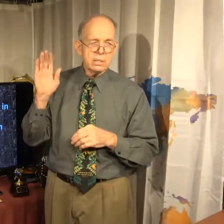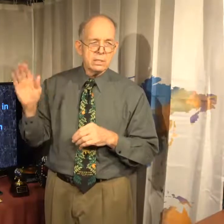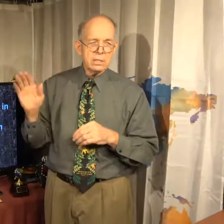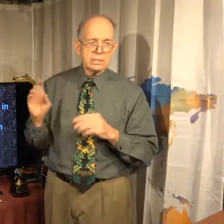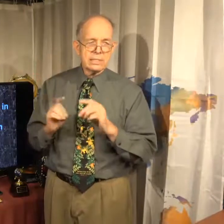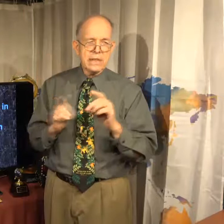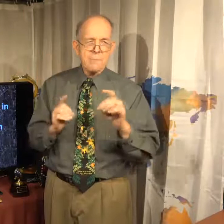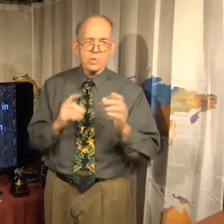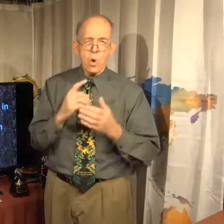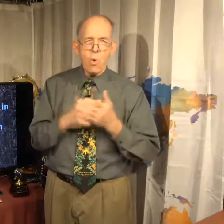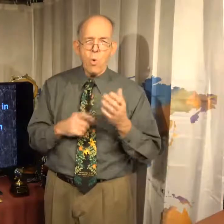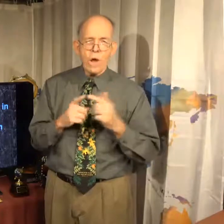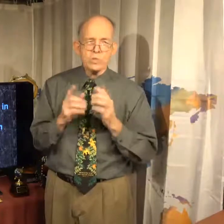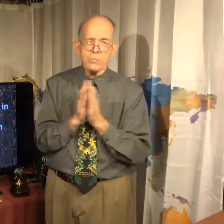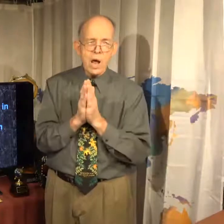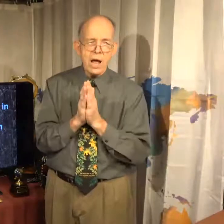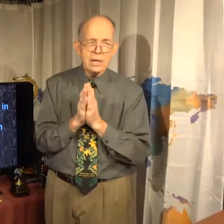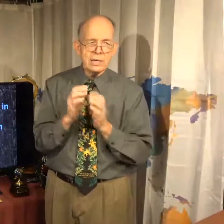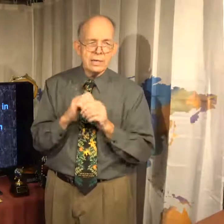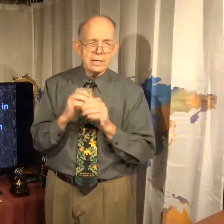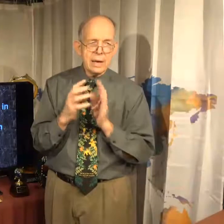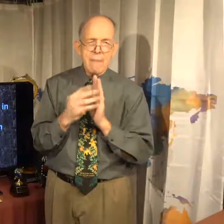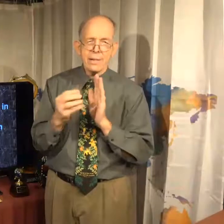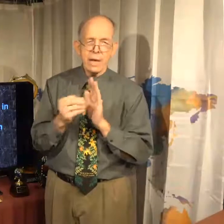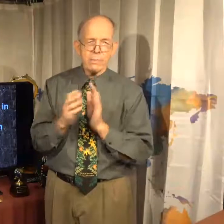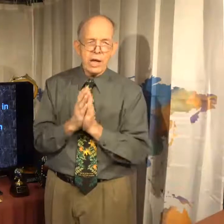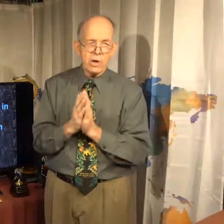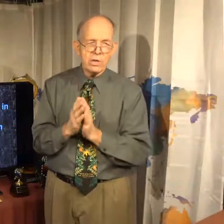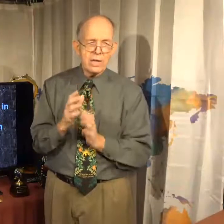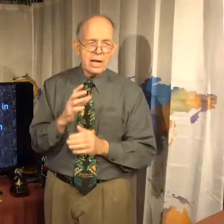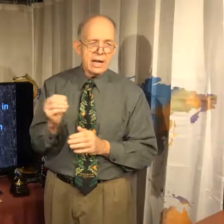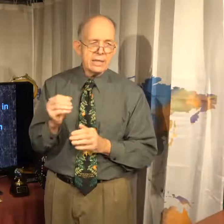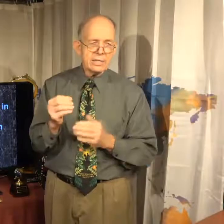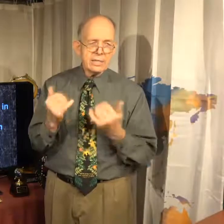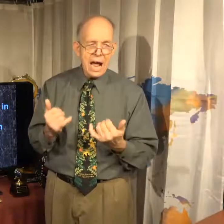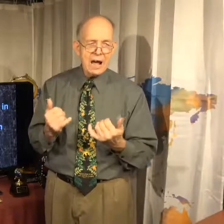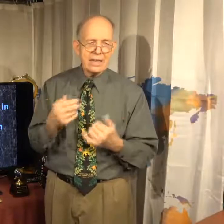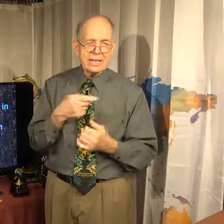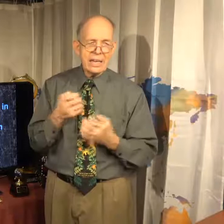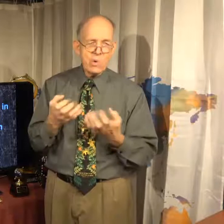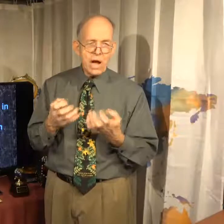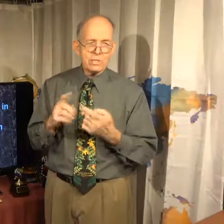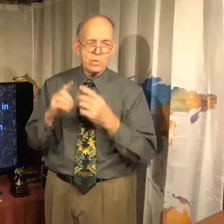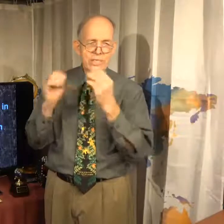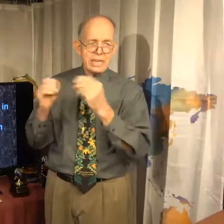tough. It's the type of what you pray and a mother prayer. And now you want to see